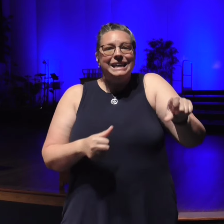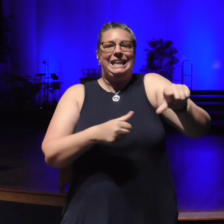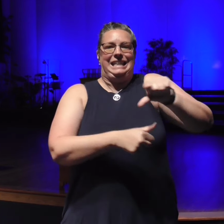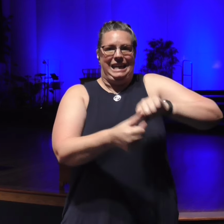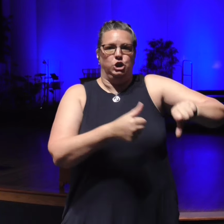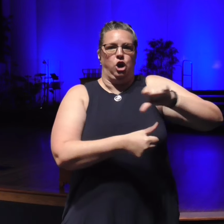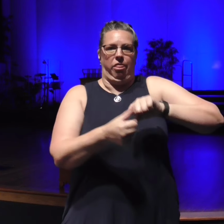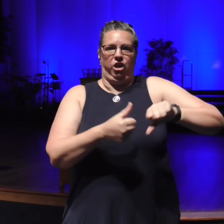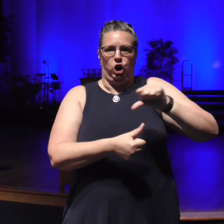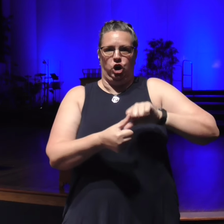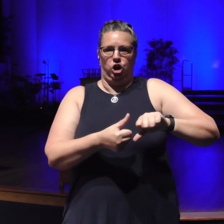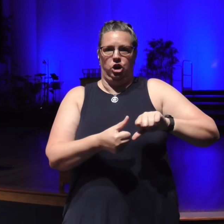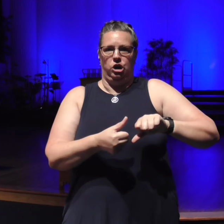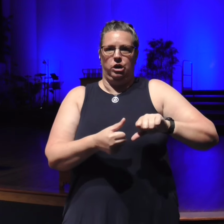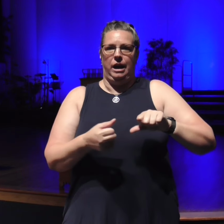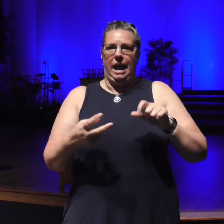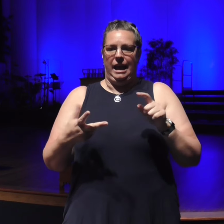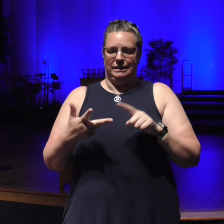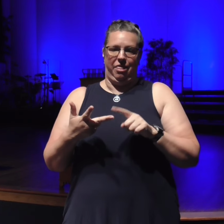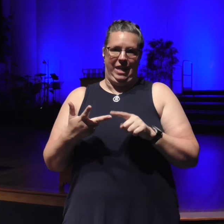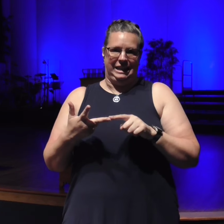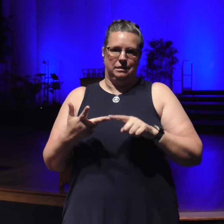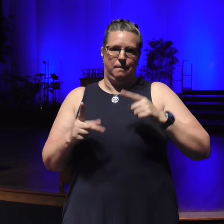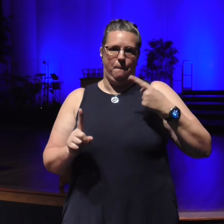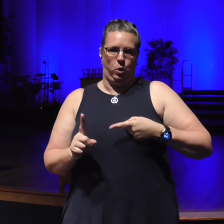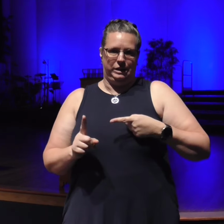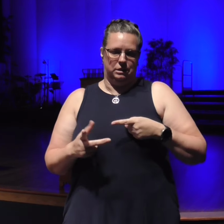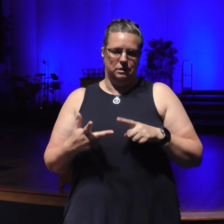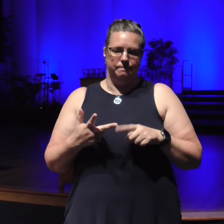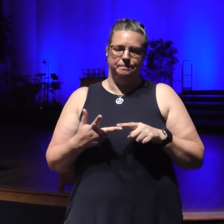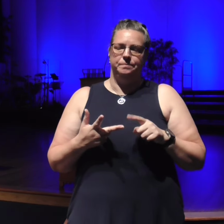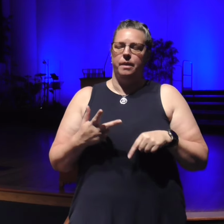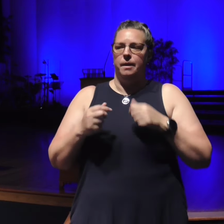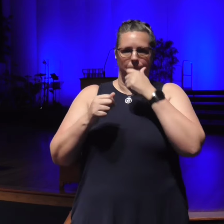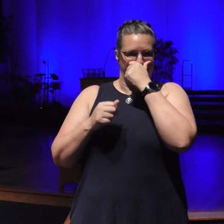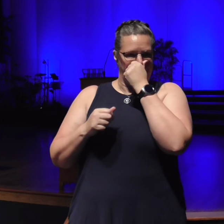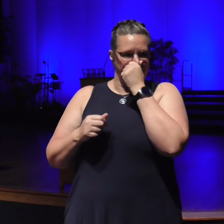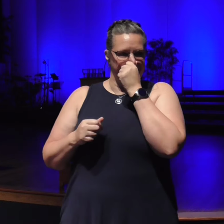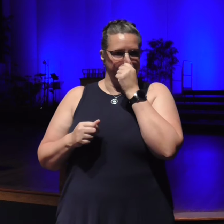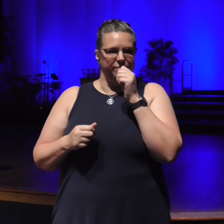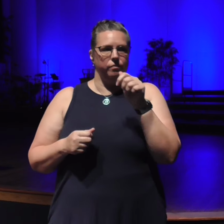the point of this point that I'm sharing with you, that